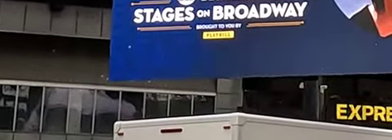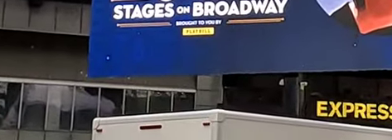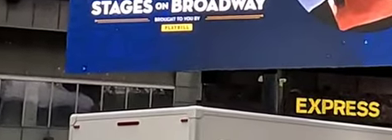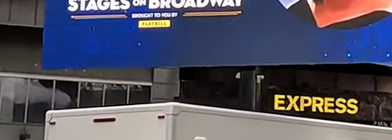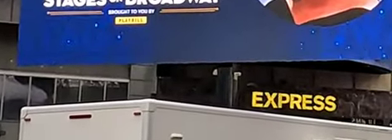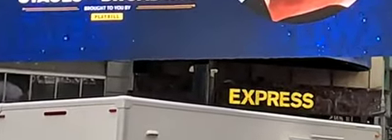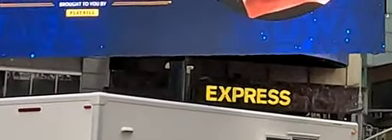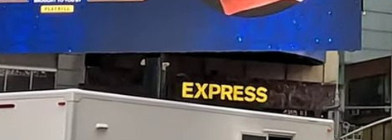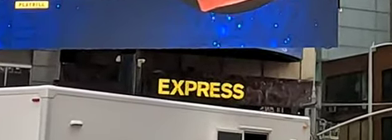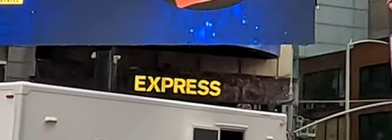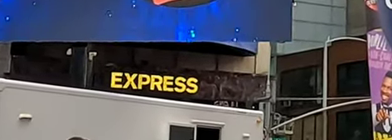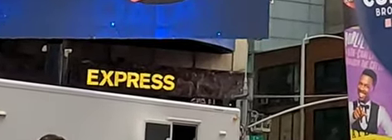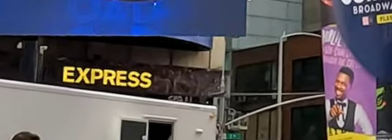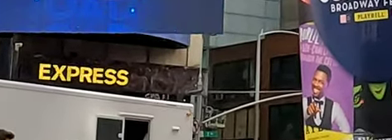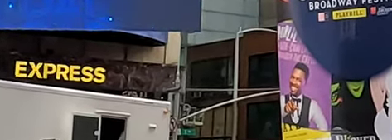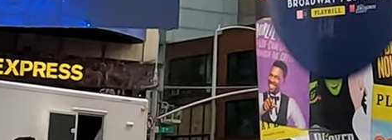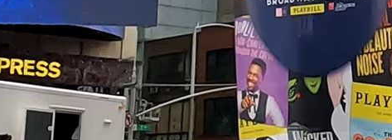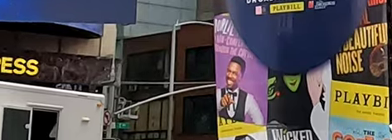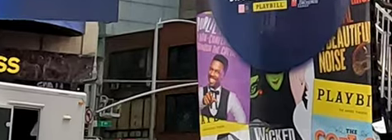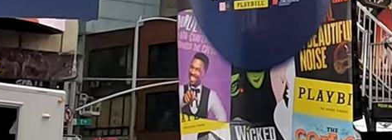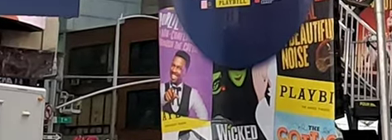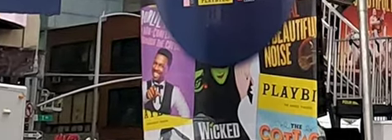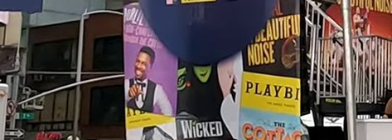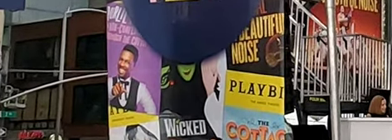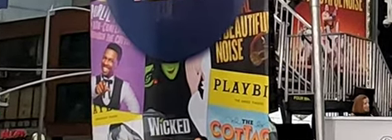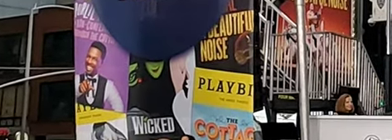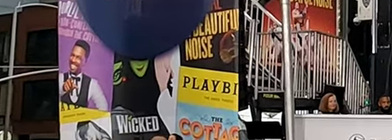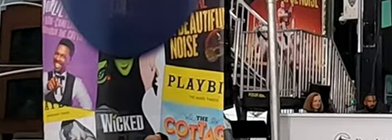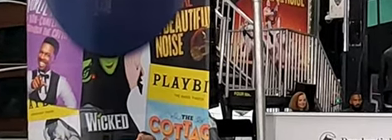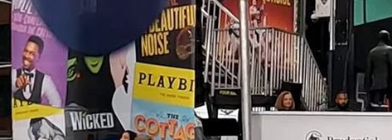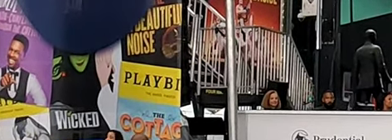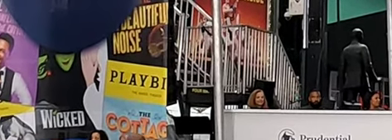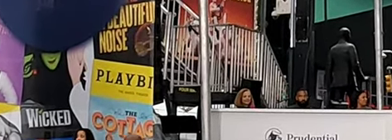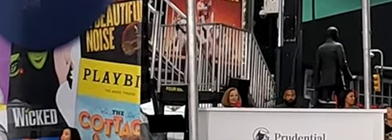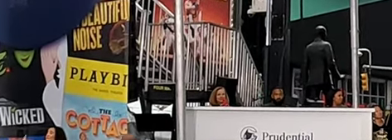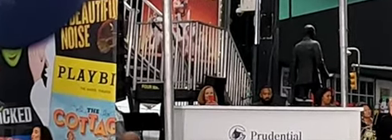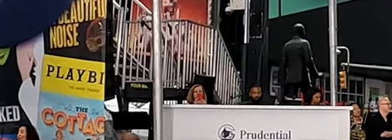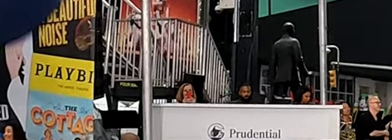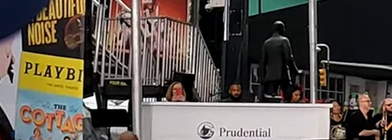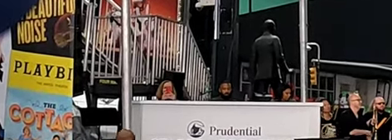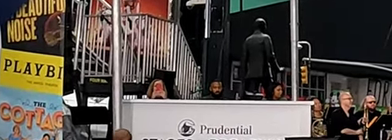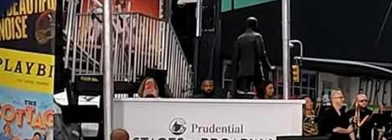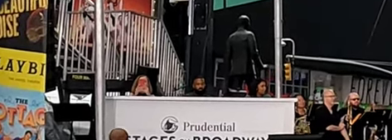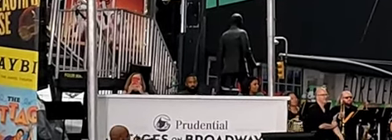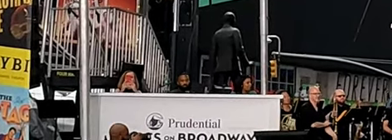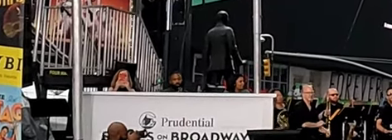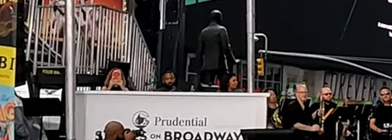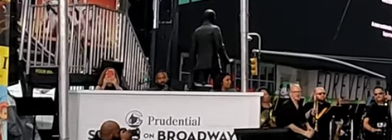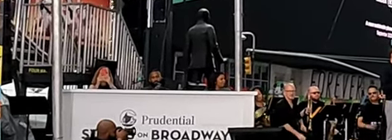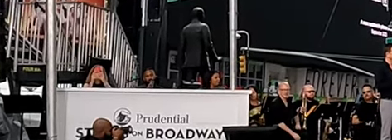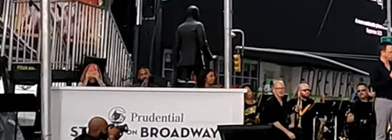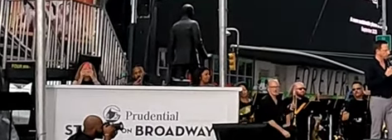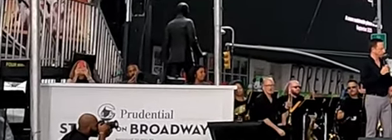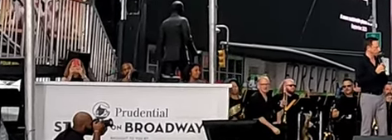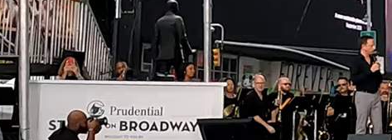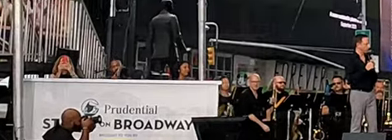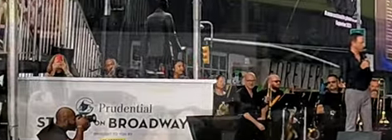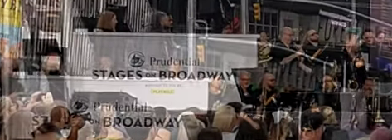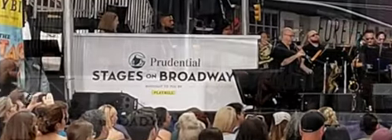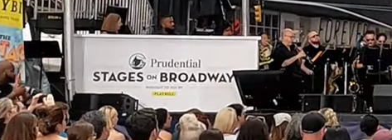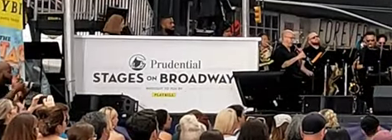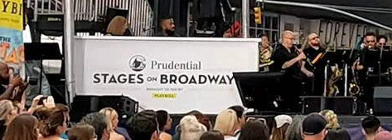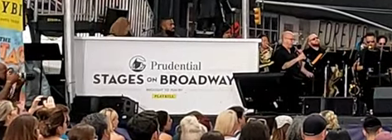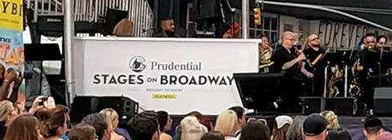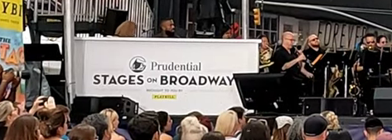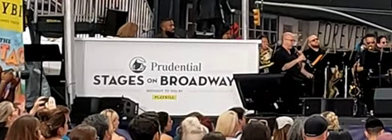A lot of greats. We have Whitney Houston, Aretha Franklin, there's Beyonce, you know, all of those. They really encouraged me, you know, to be the singer that I